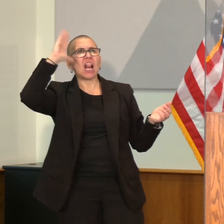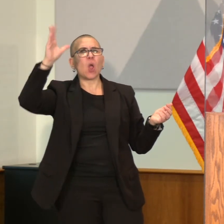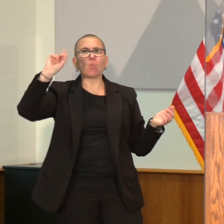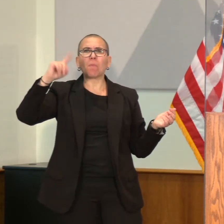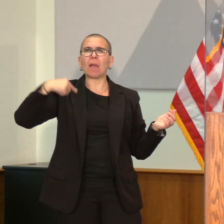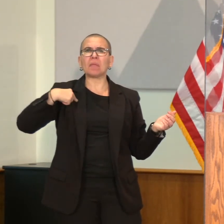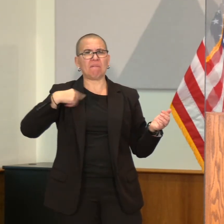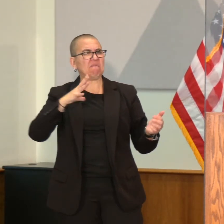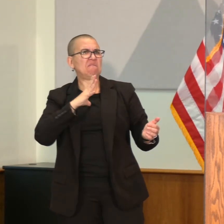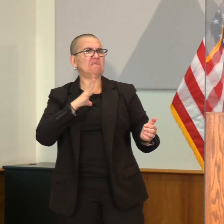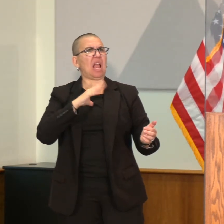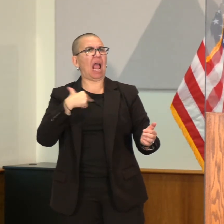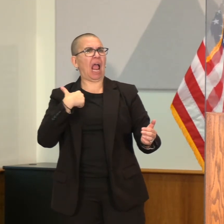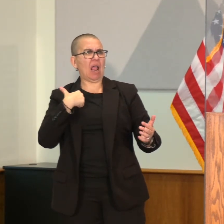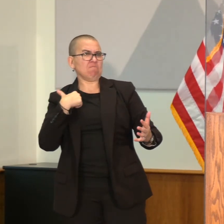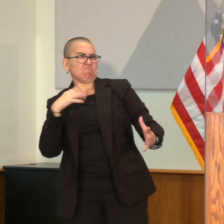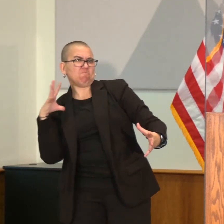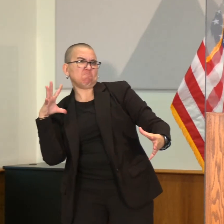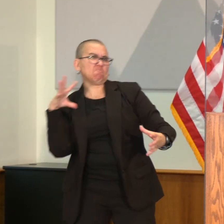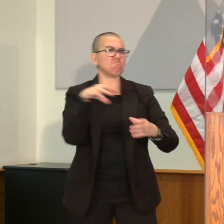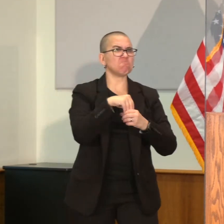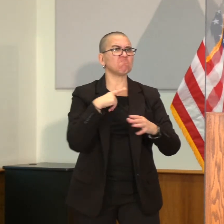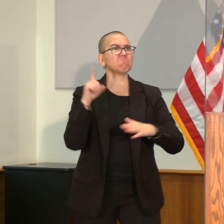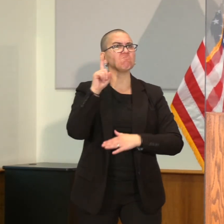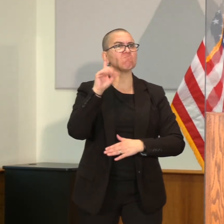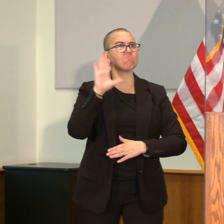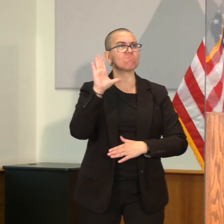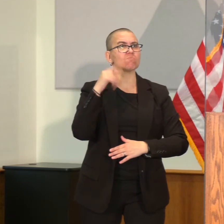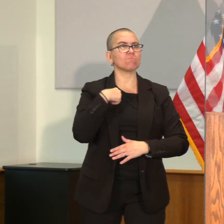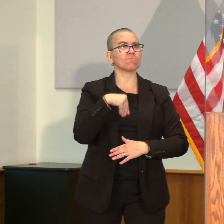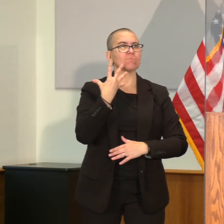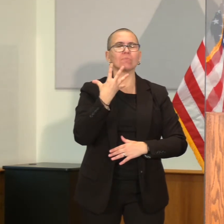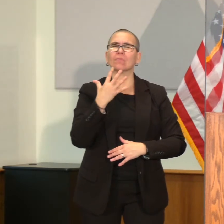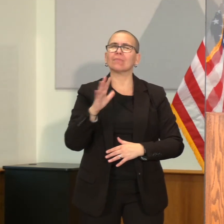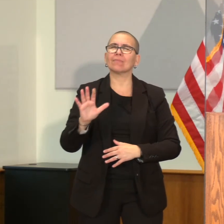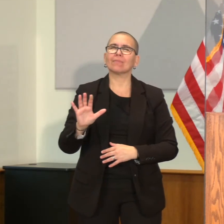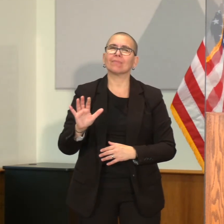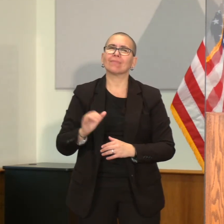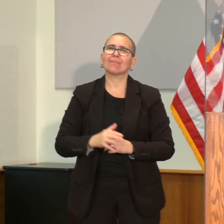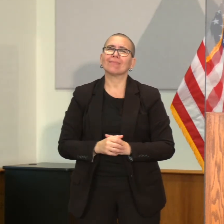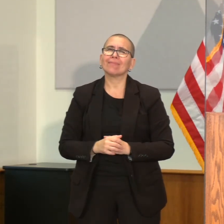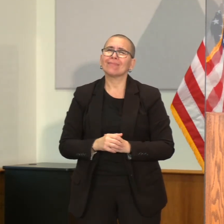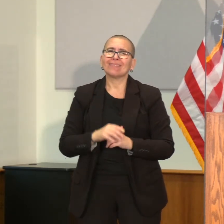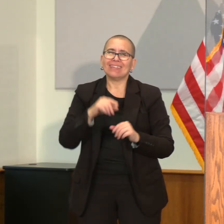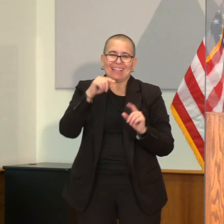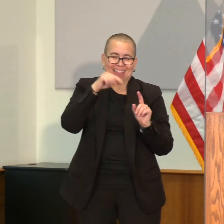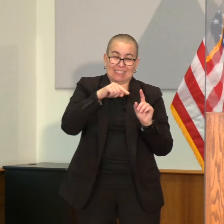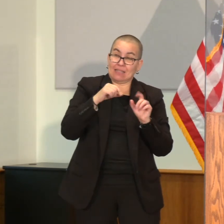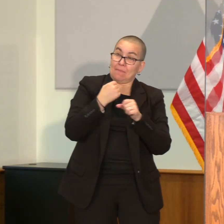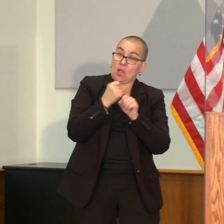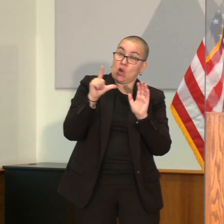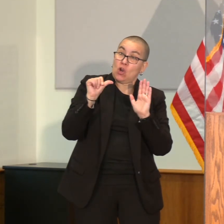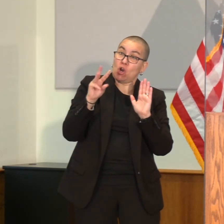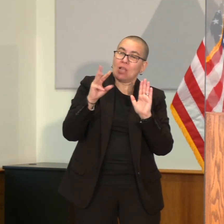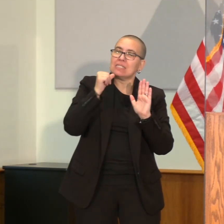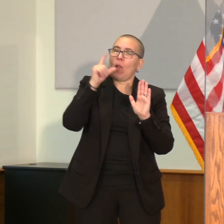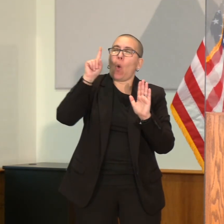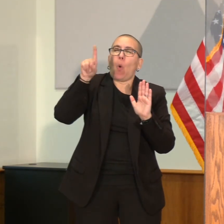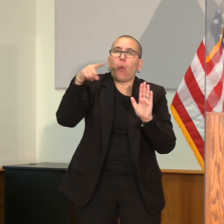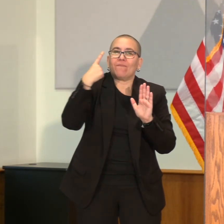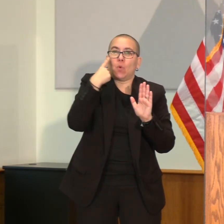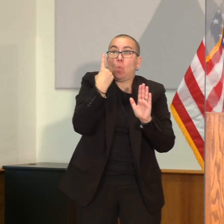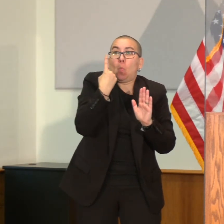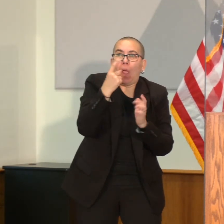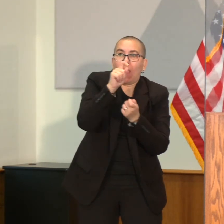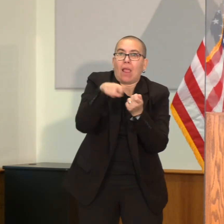I can't think of a weaker Minnesota or a weaker country, if we're focused, on that kind of thinking. And so our challenge is,